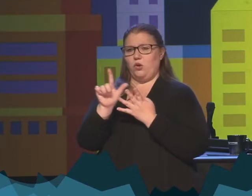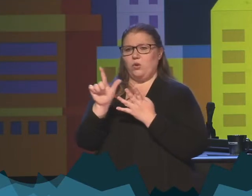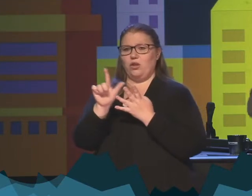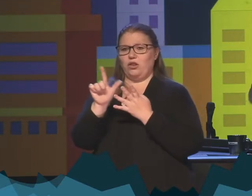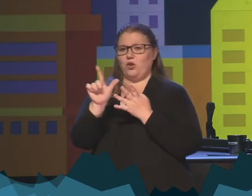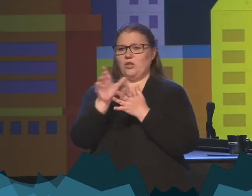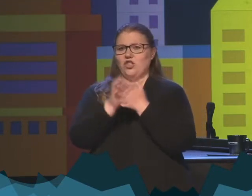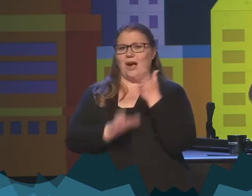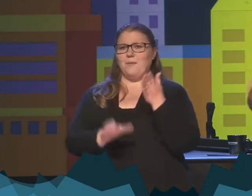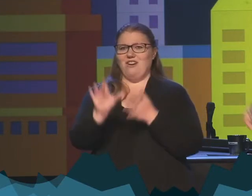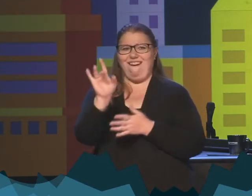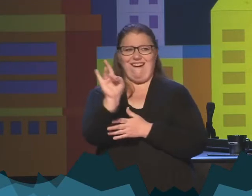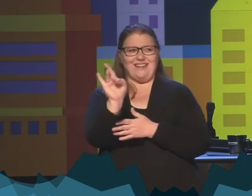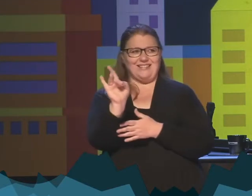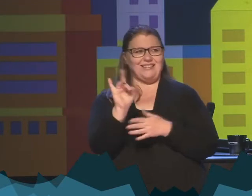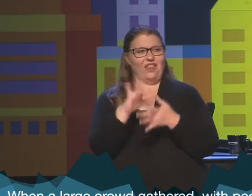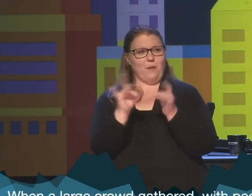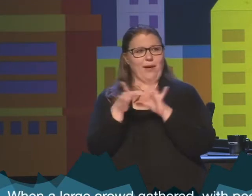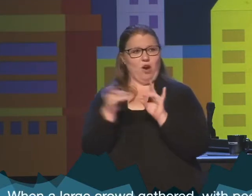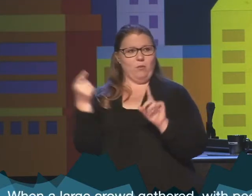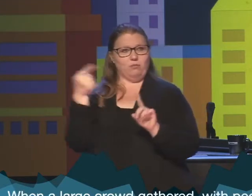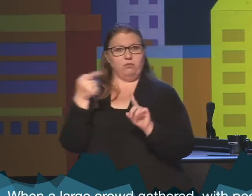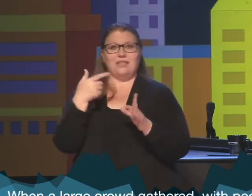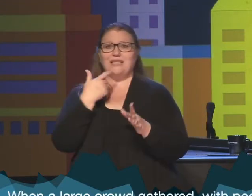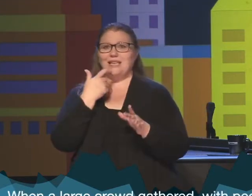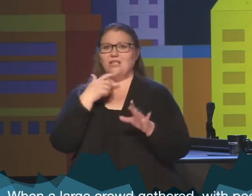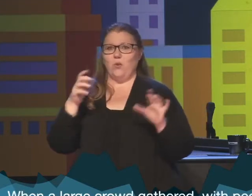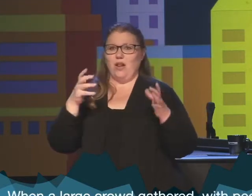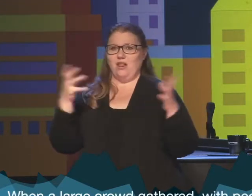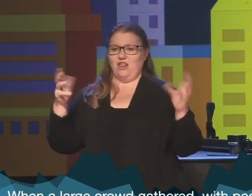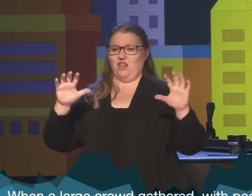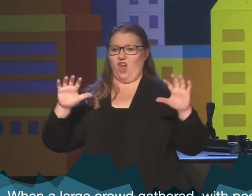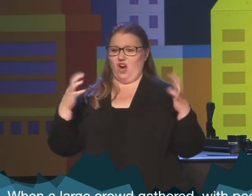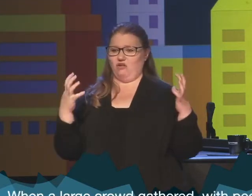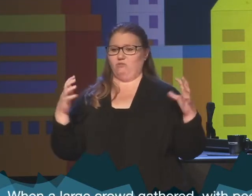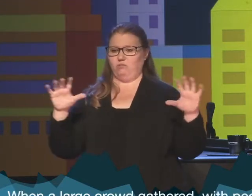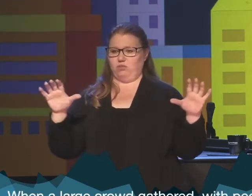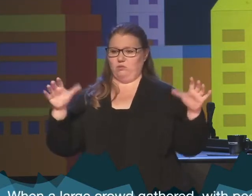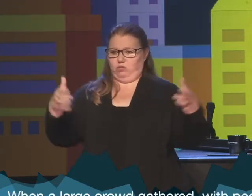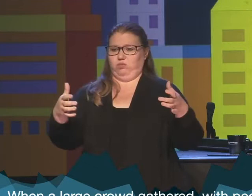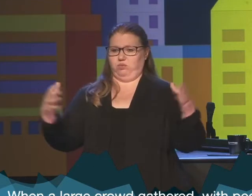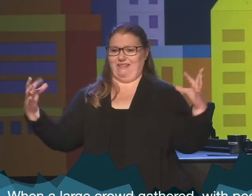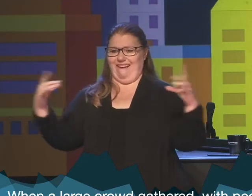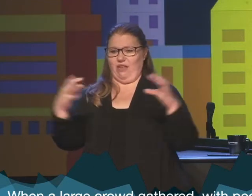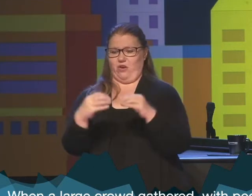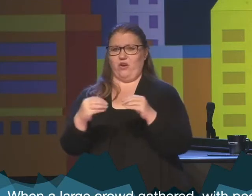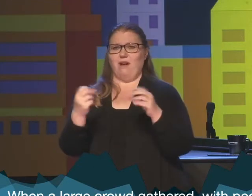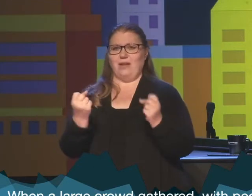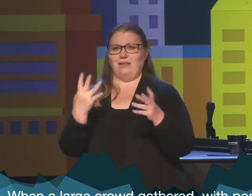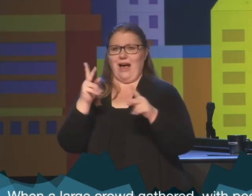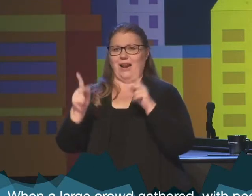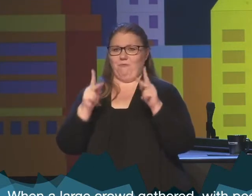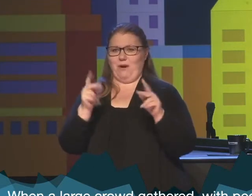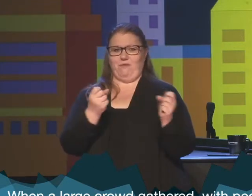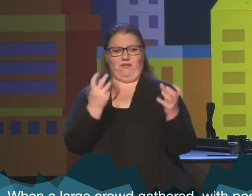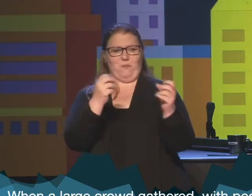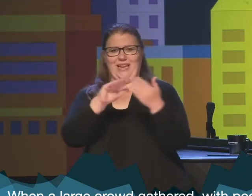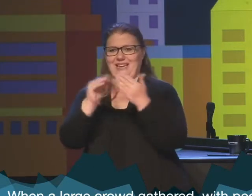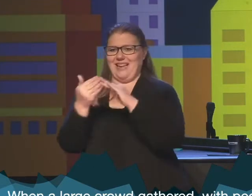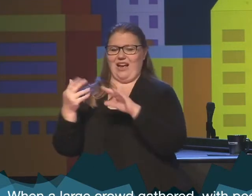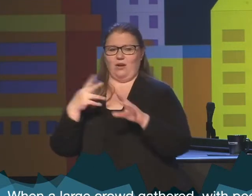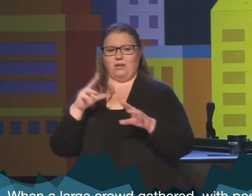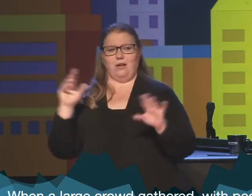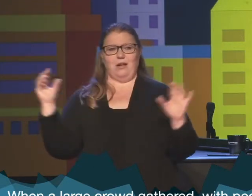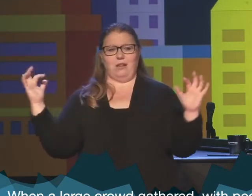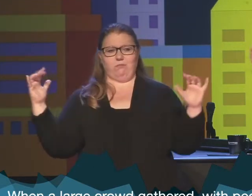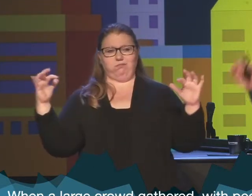8, here's the parable. It says, when a large crowd gathered with people from one town after another, journeying to him, what